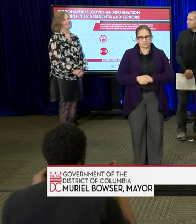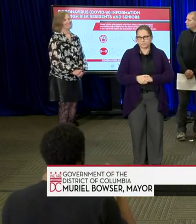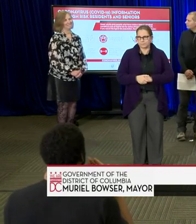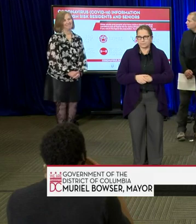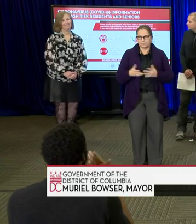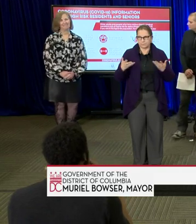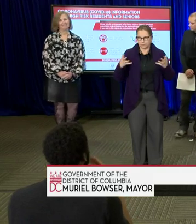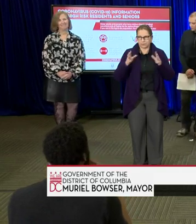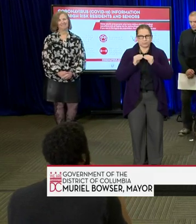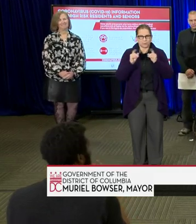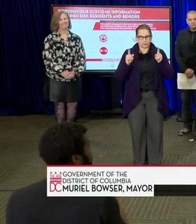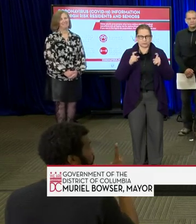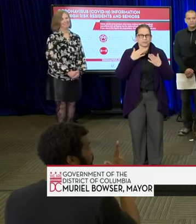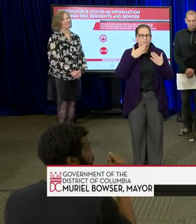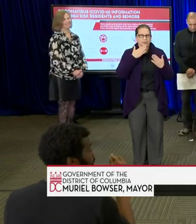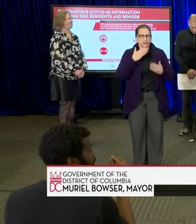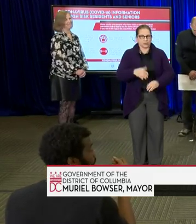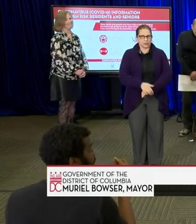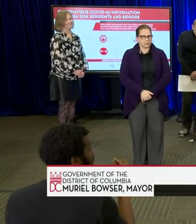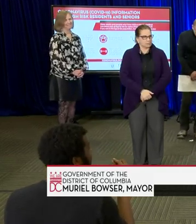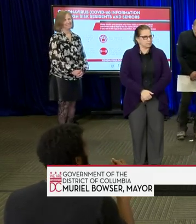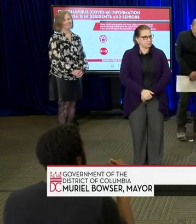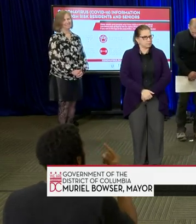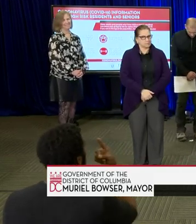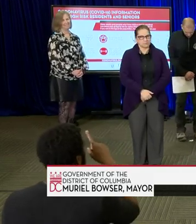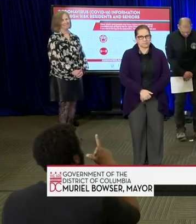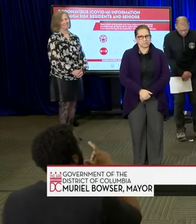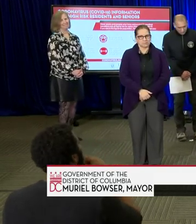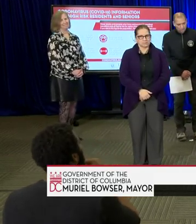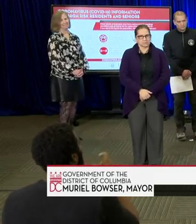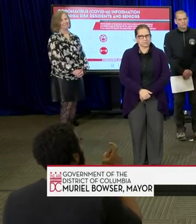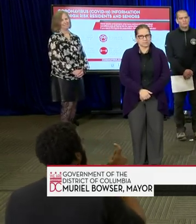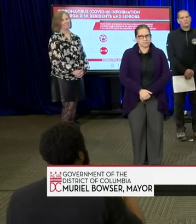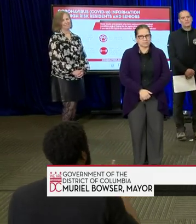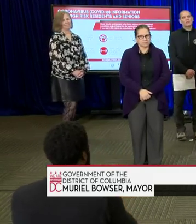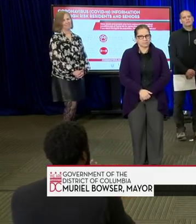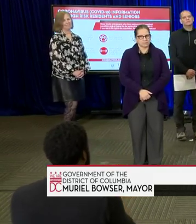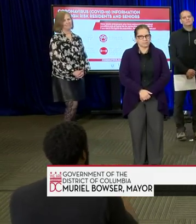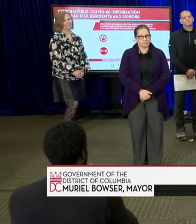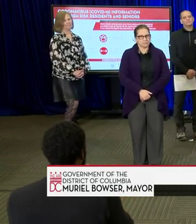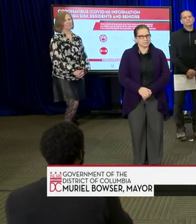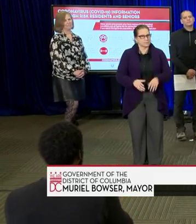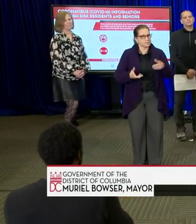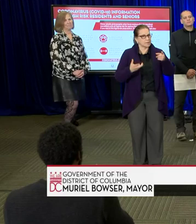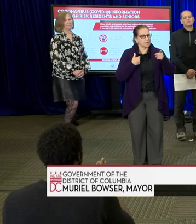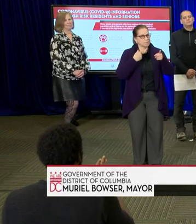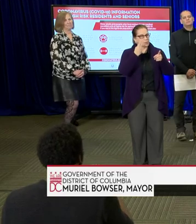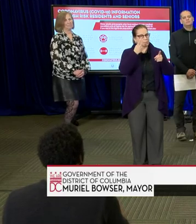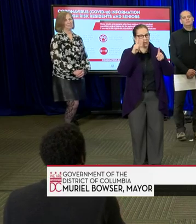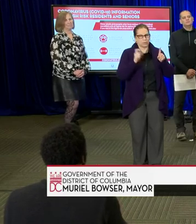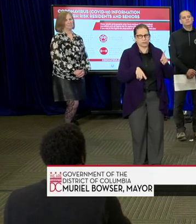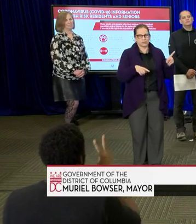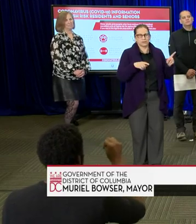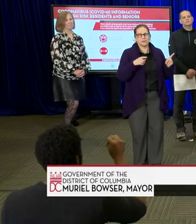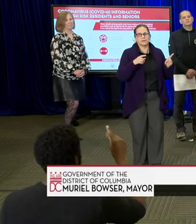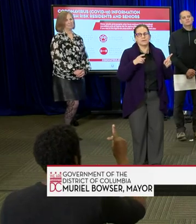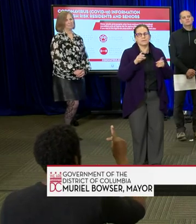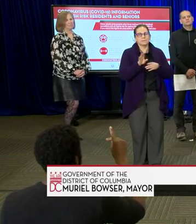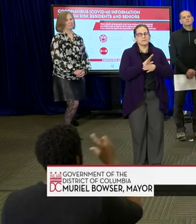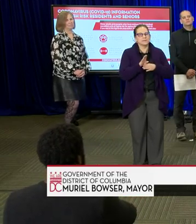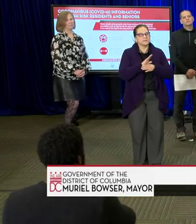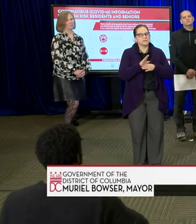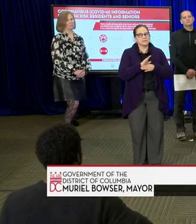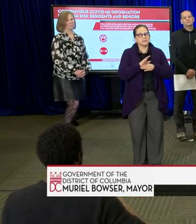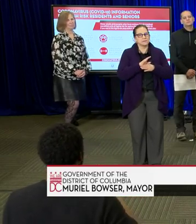Thank you. Yeah. Mm-hmm. Getting back to sort of the non-essential business closures, I mean, so Governor Hogan is ordering that right now. Can you go back a little bit to that? Are